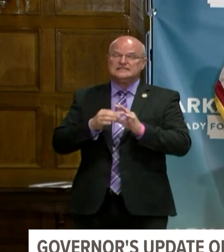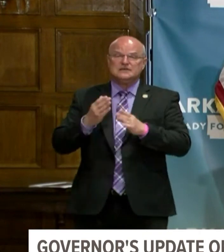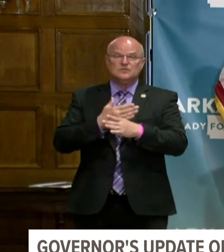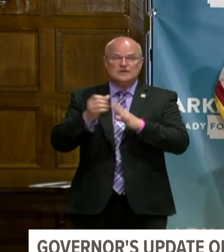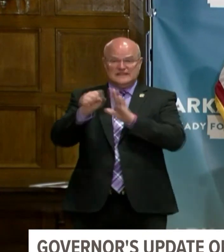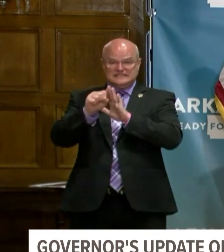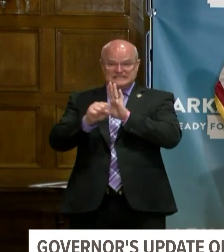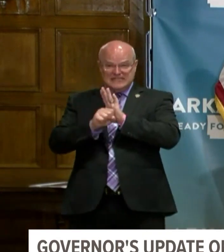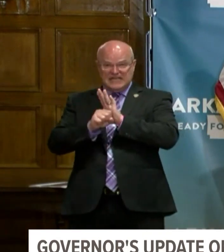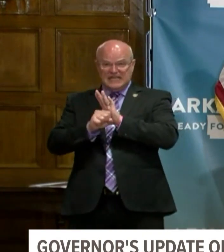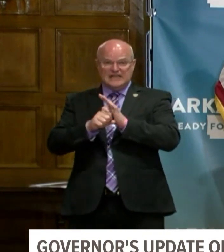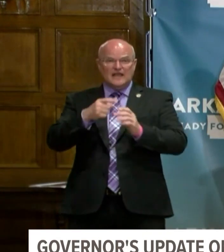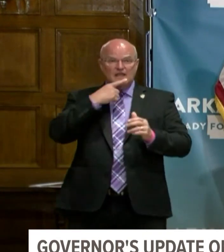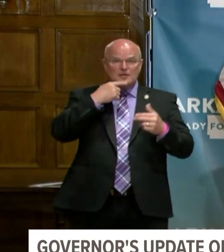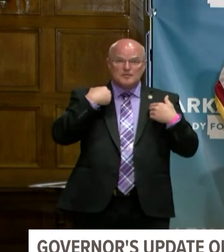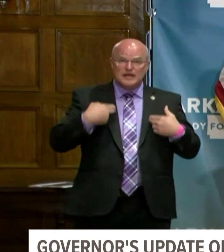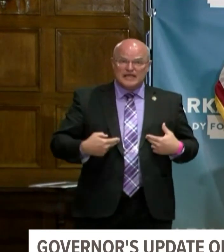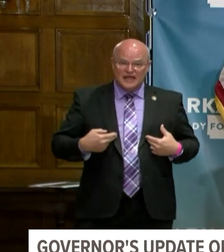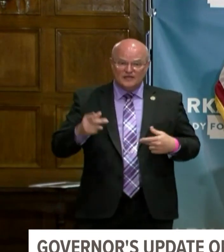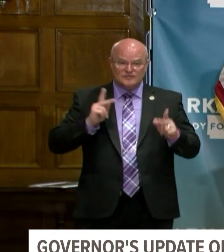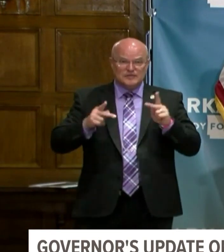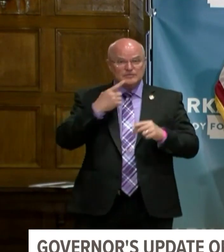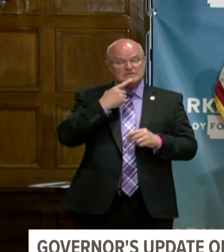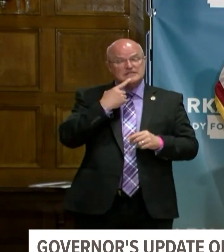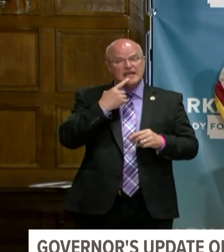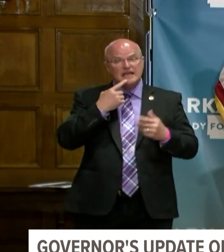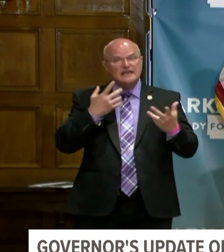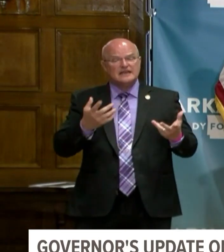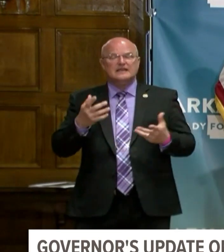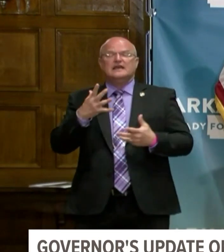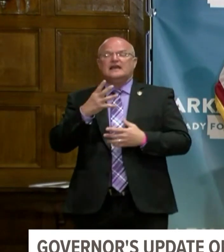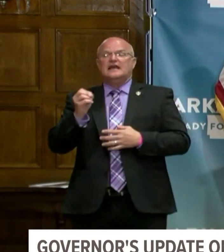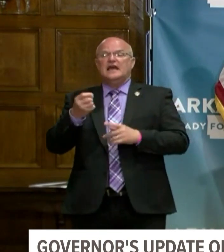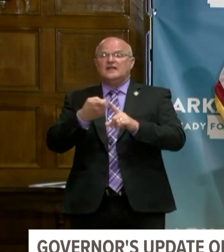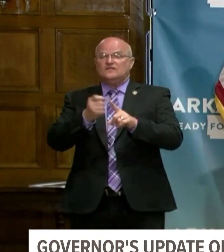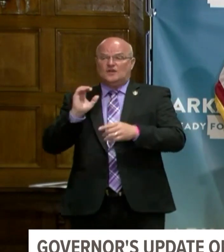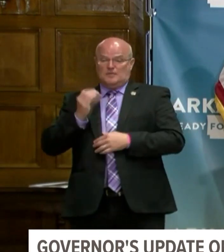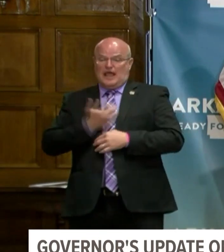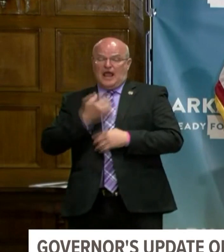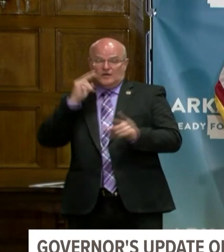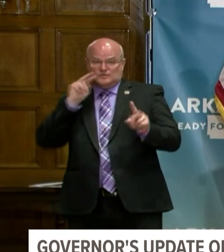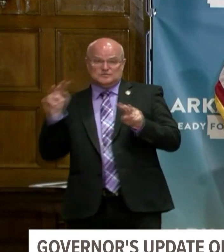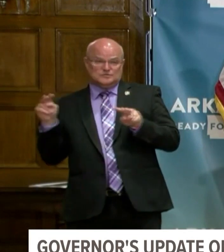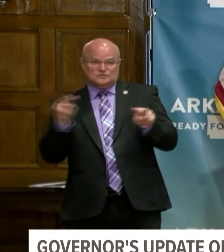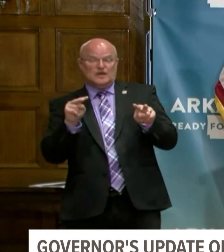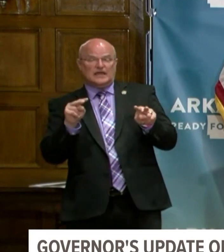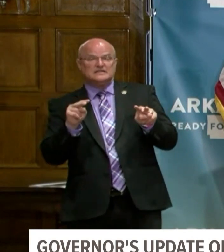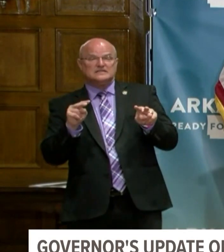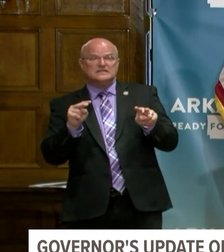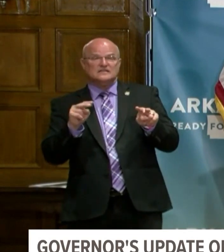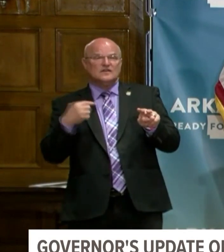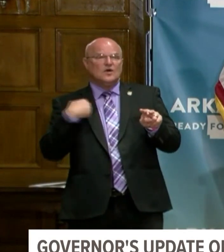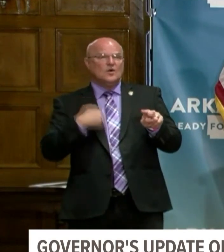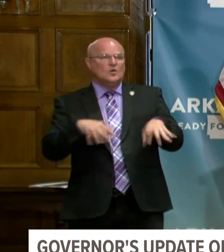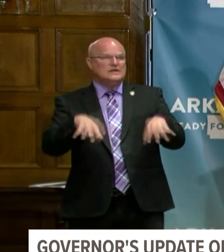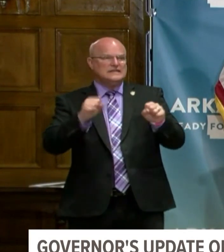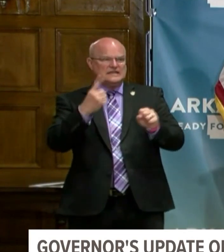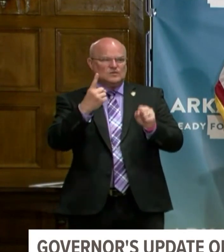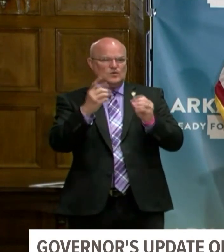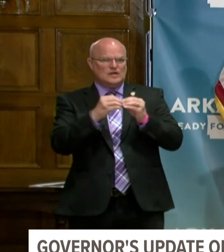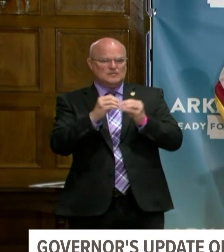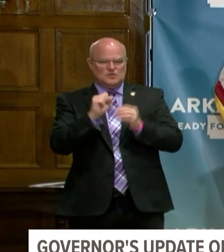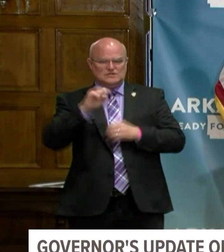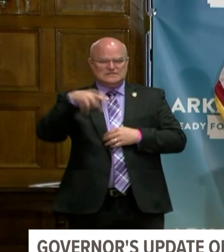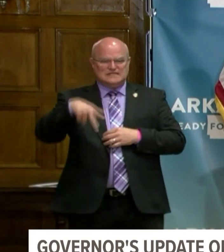with the state and what our public health officials say. And from our perspective, we're taking this a step